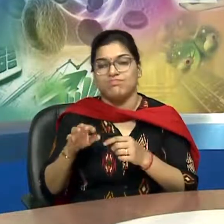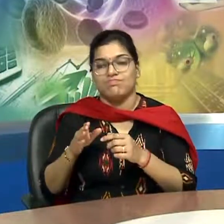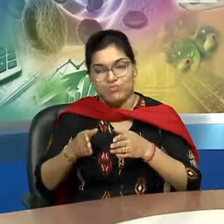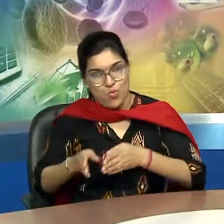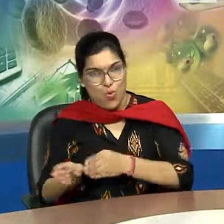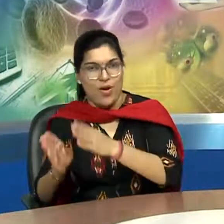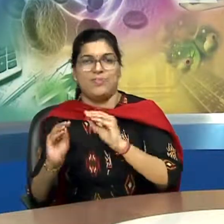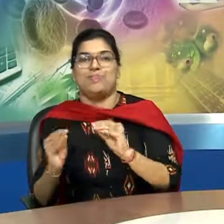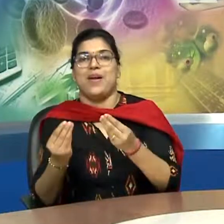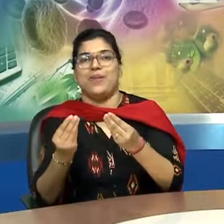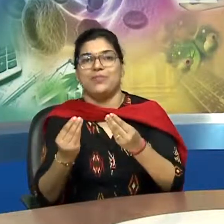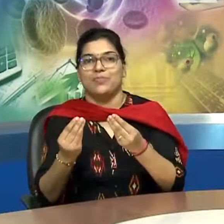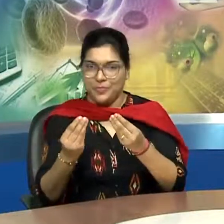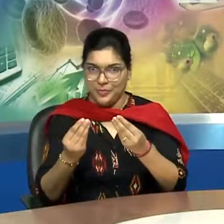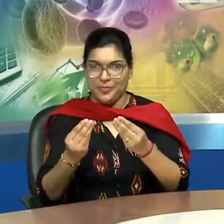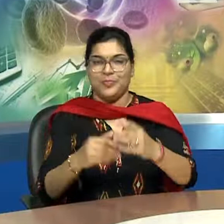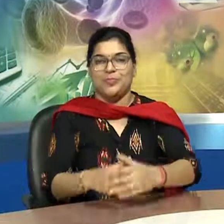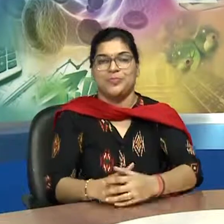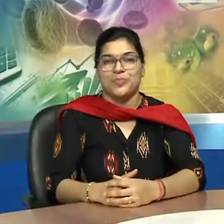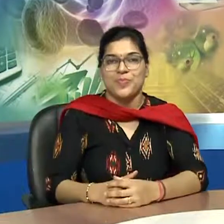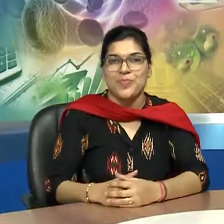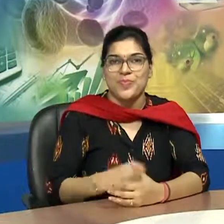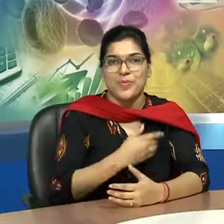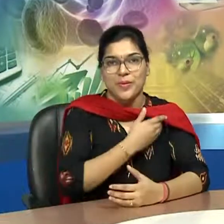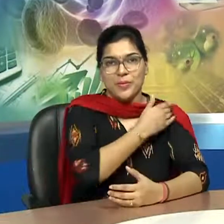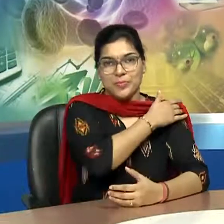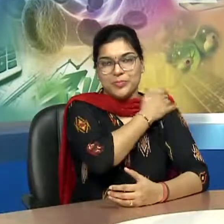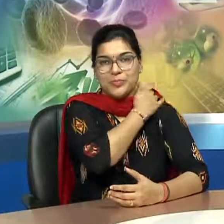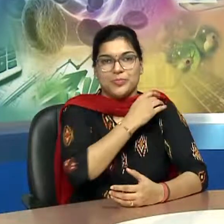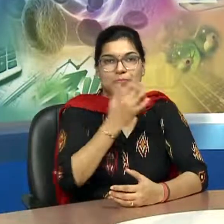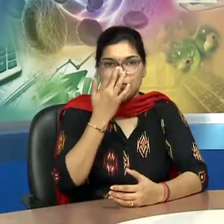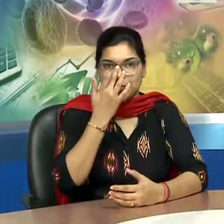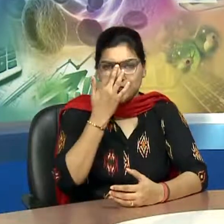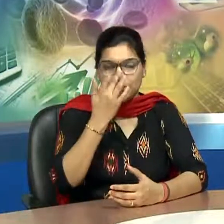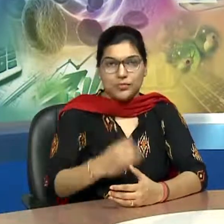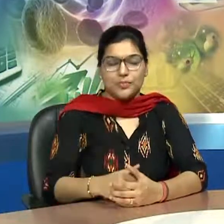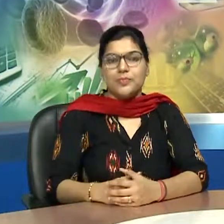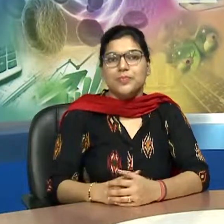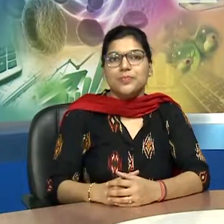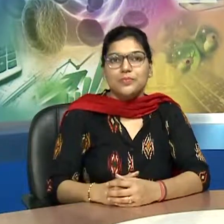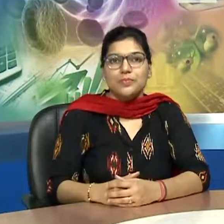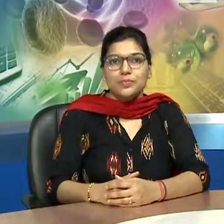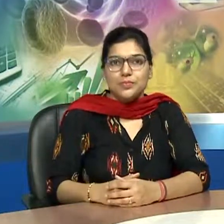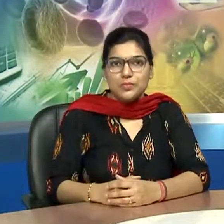but might be tempted. So we should make a right choice.